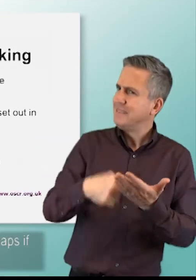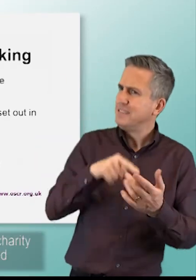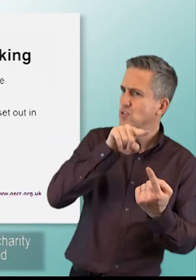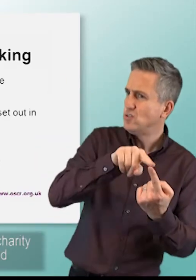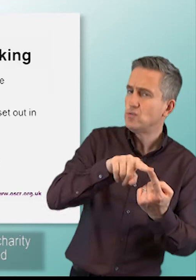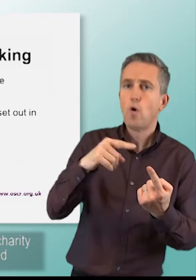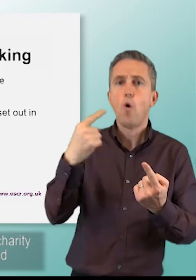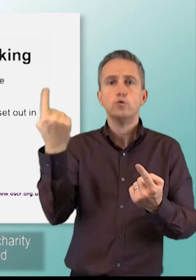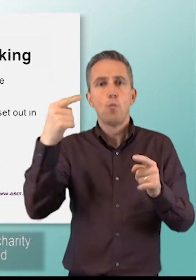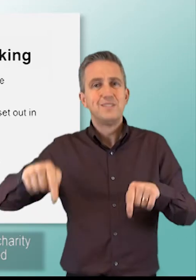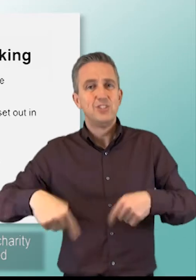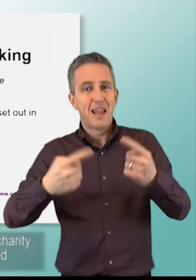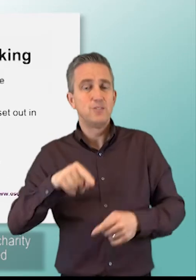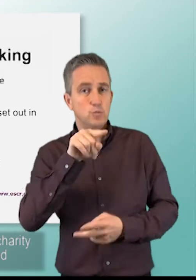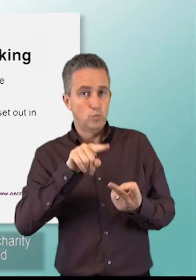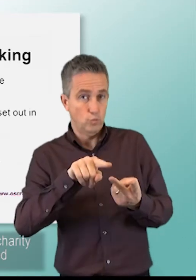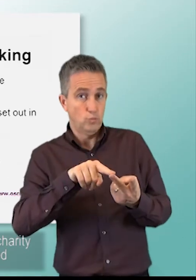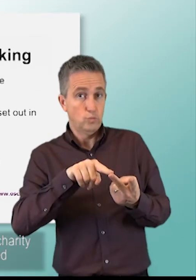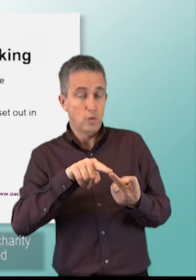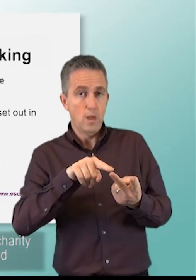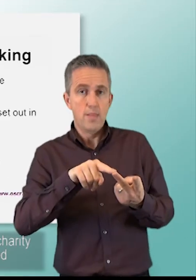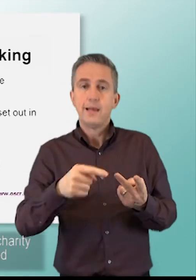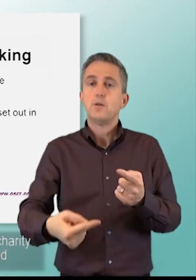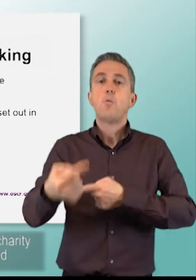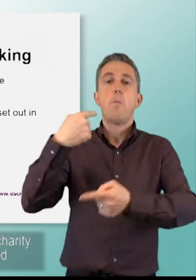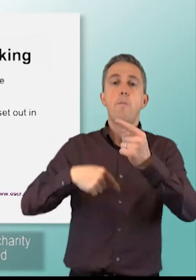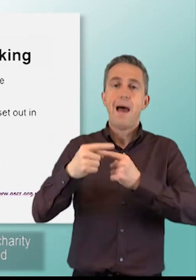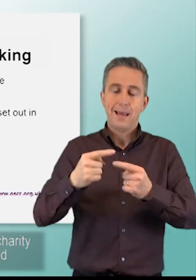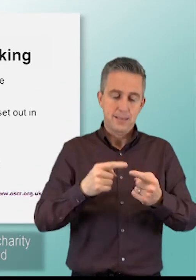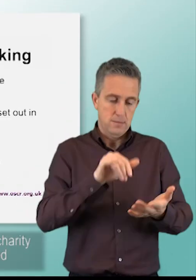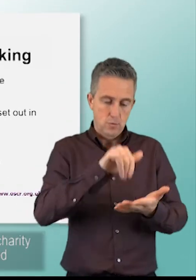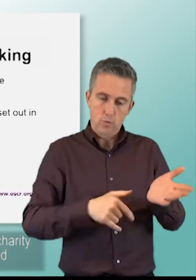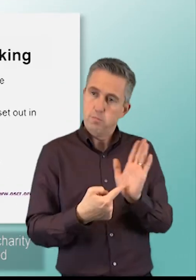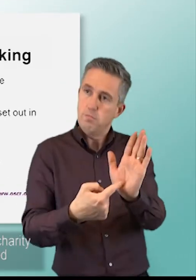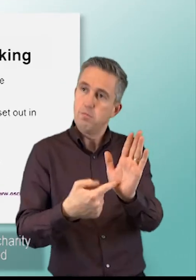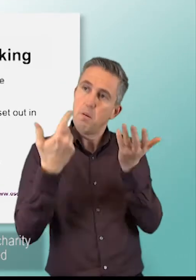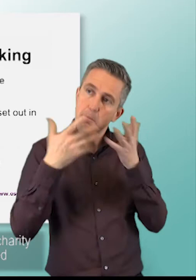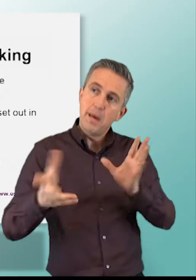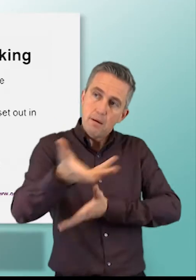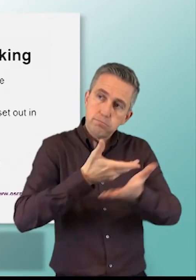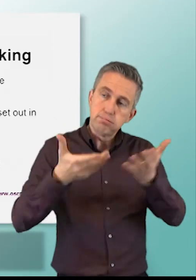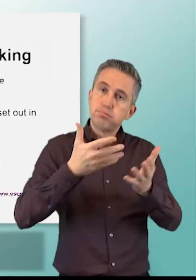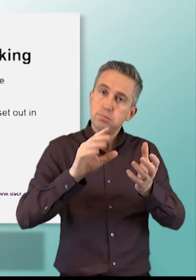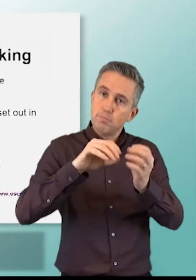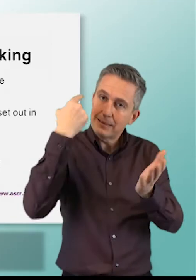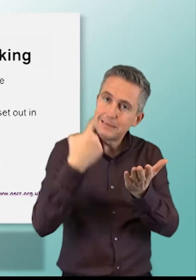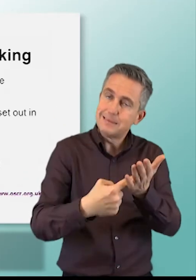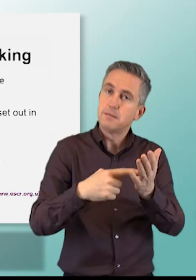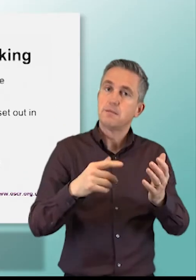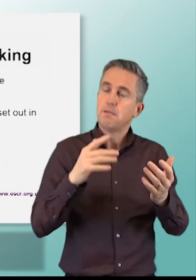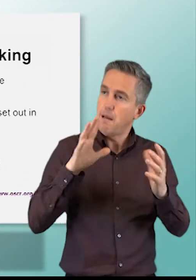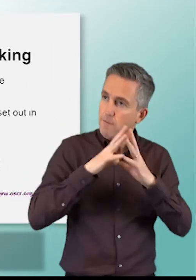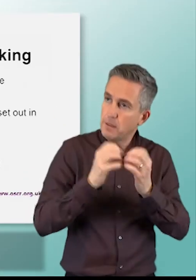way, maybe by an unhappy third party, that will help the charity trustees to really show that they have considered all the relevant factors that they